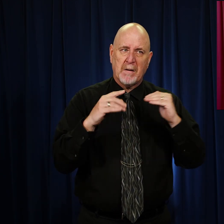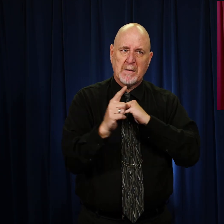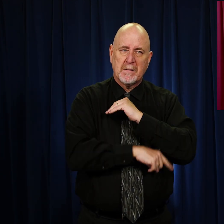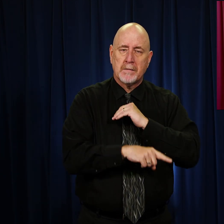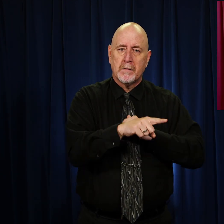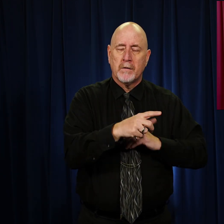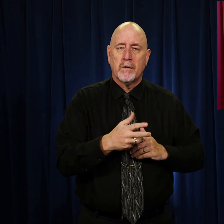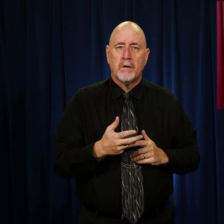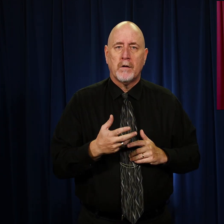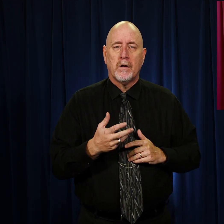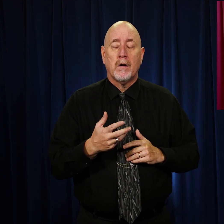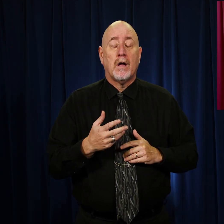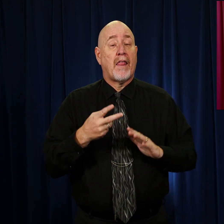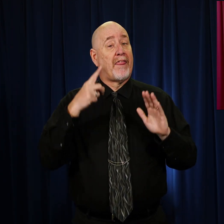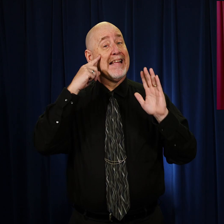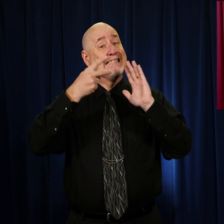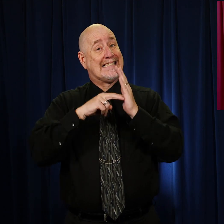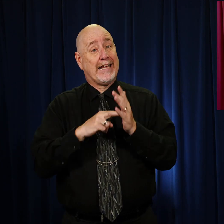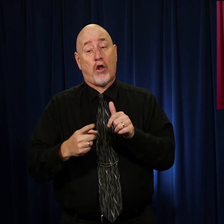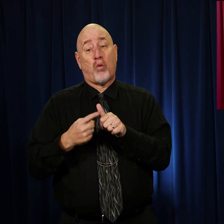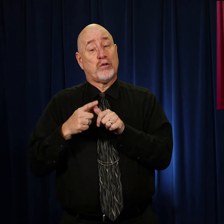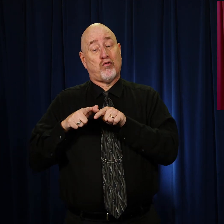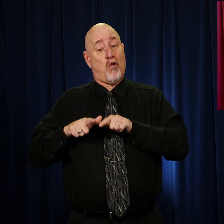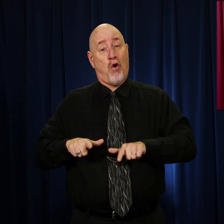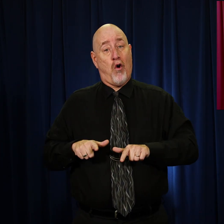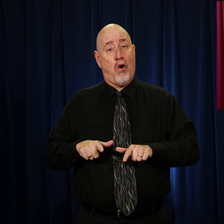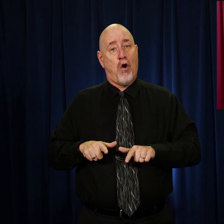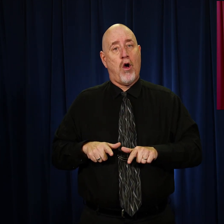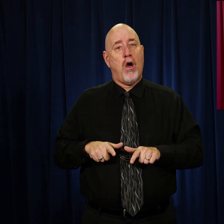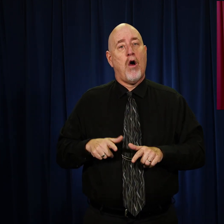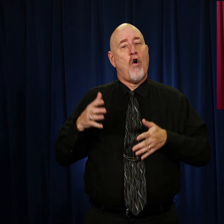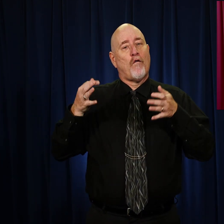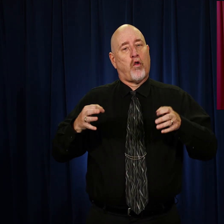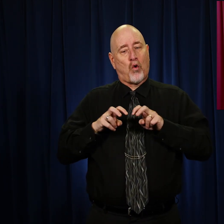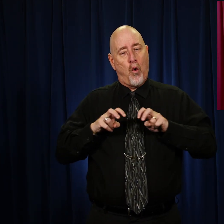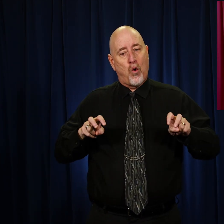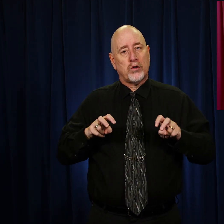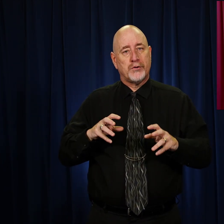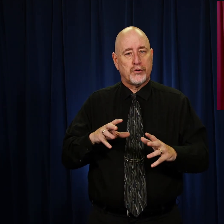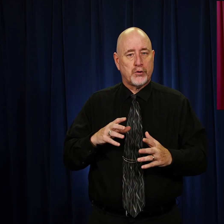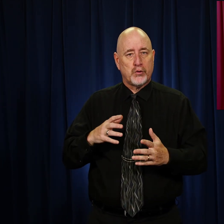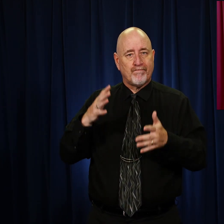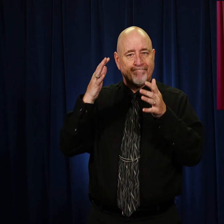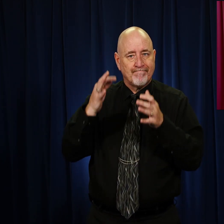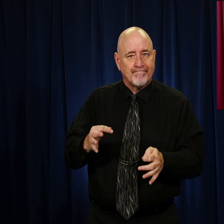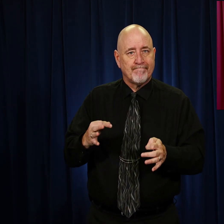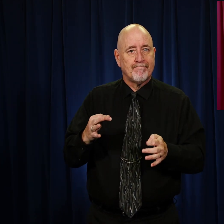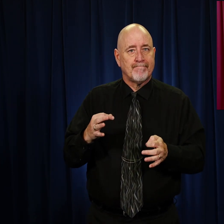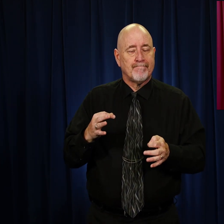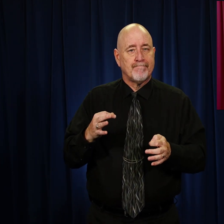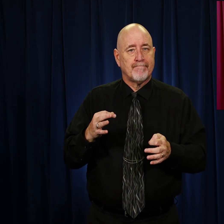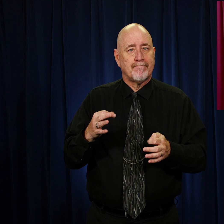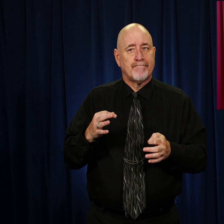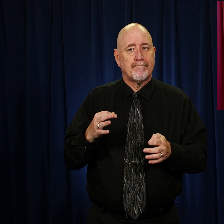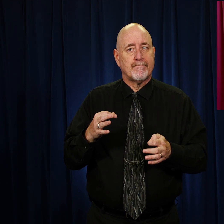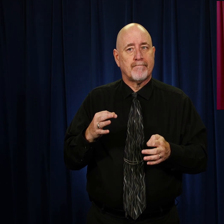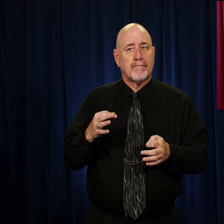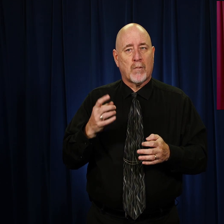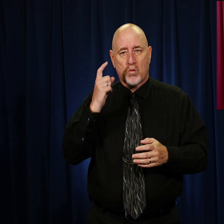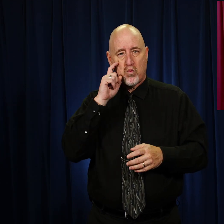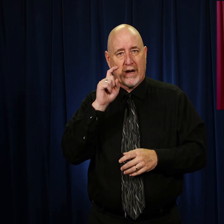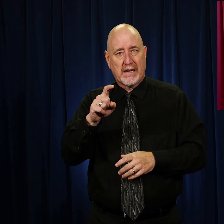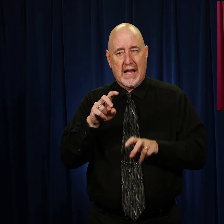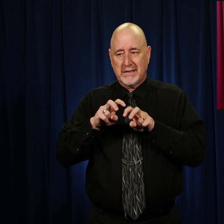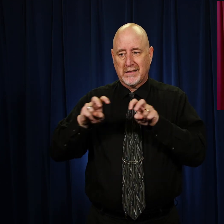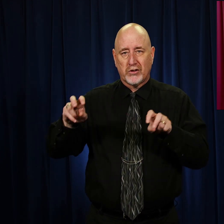they deserved. The intent of the original law was for the court to mete out or to give out by a